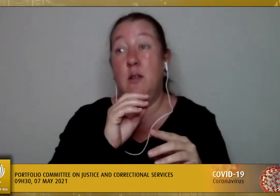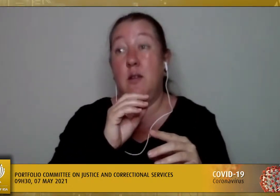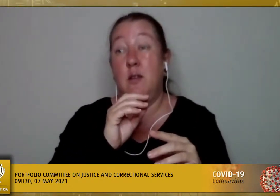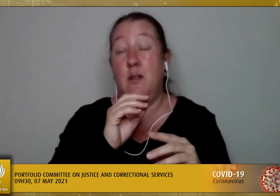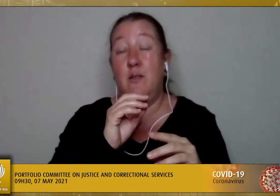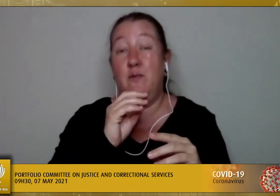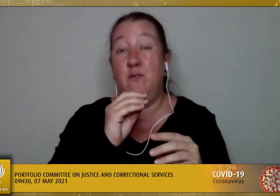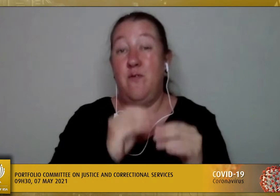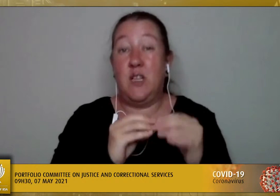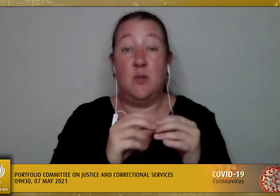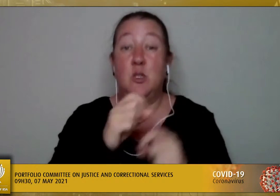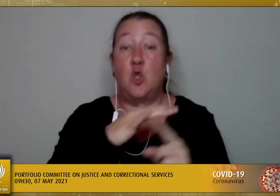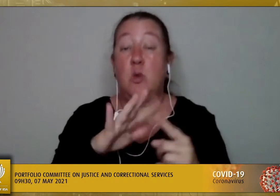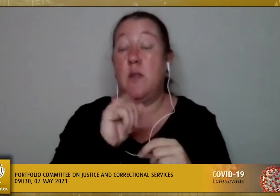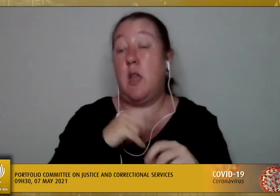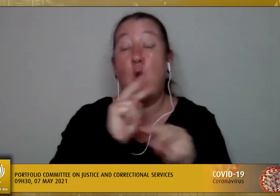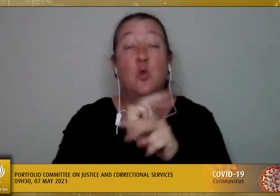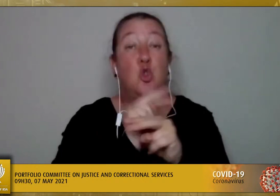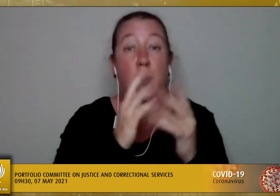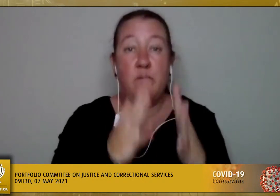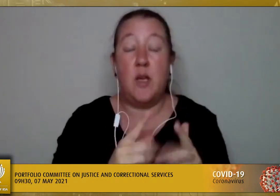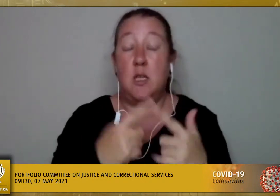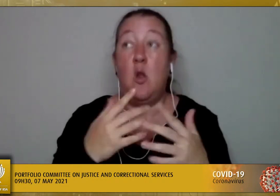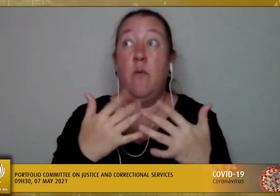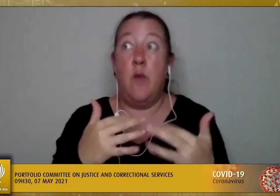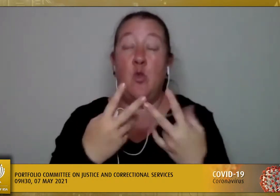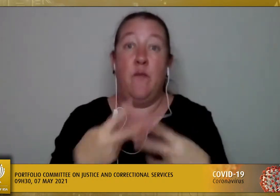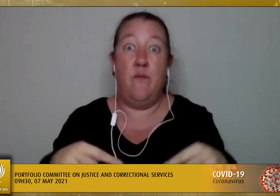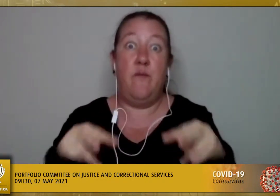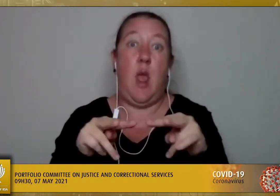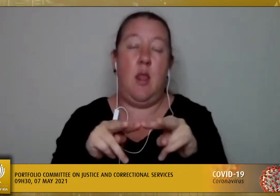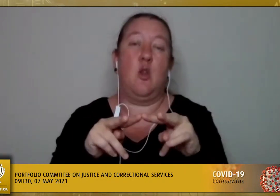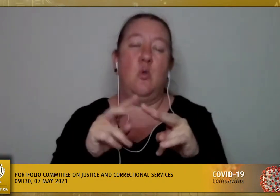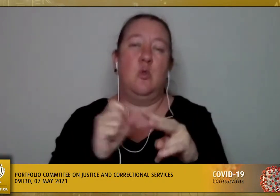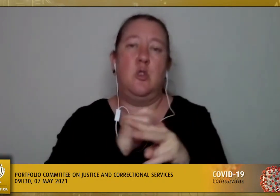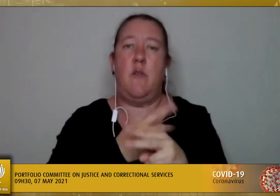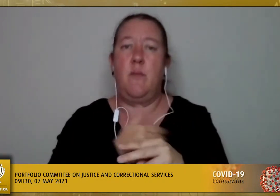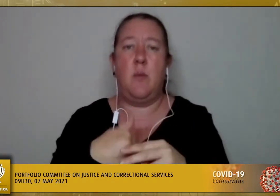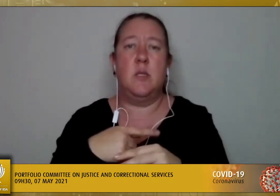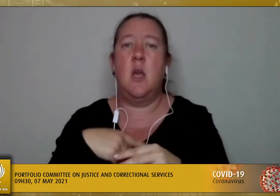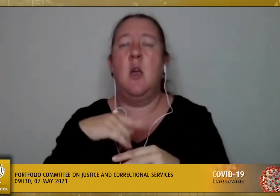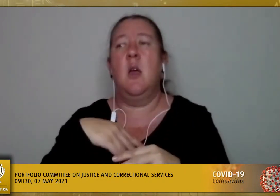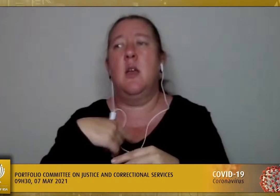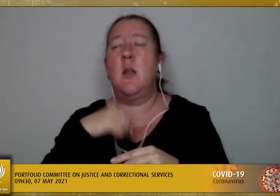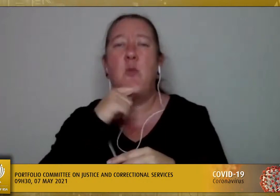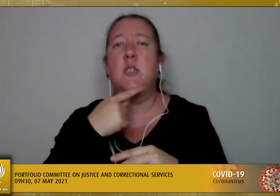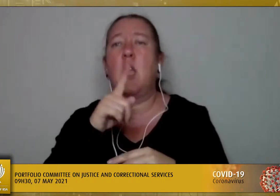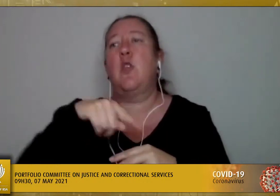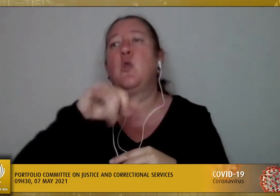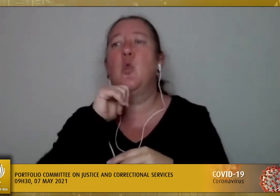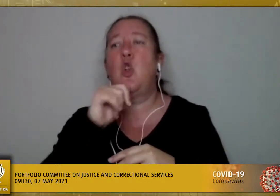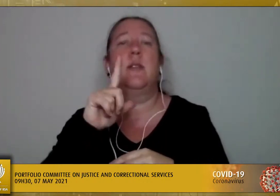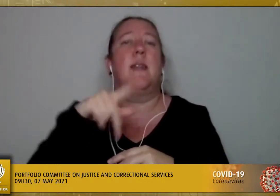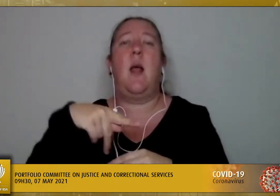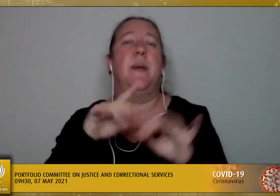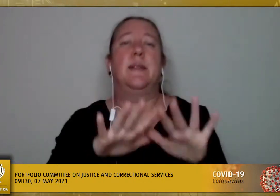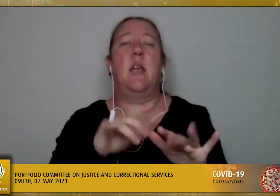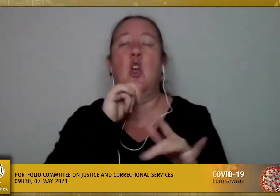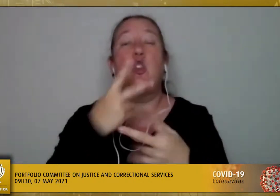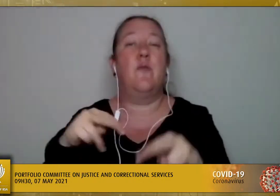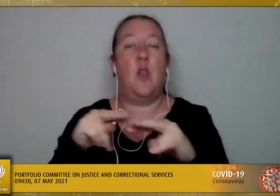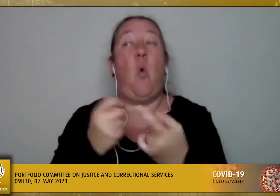our supervisors and our our very valued staff members and I'm not saying those that are not in lp10 are not valued they are we